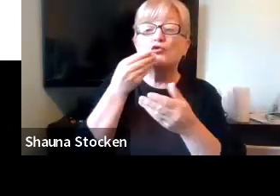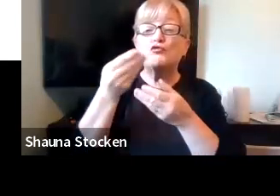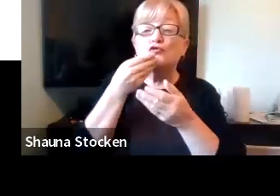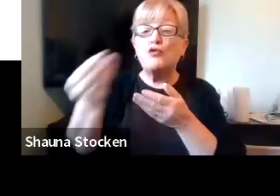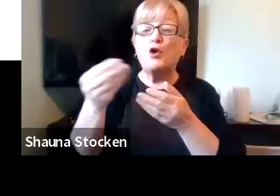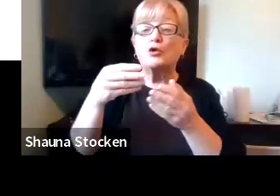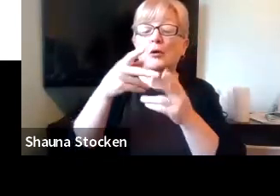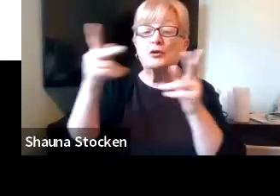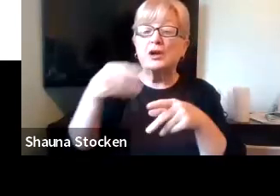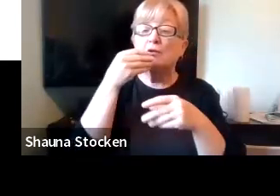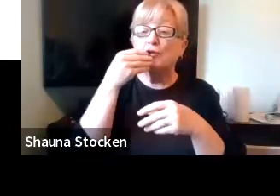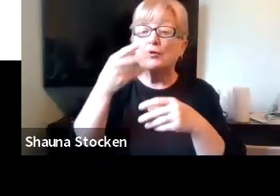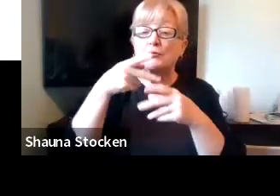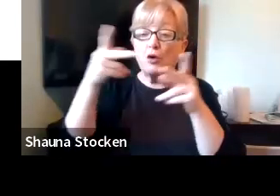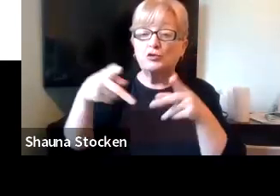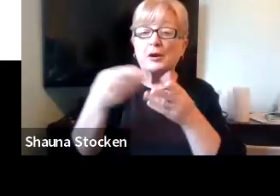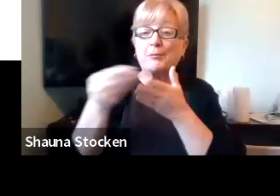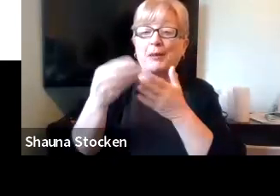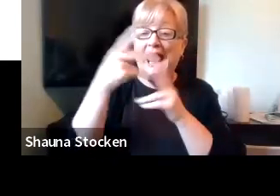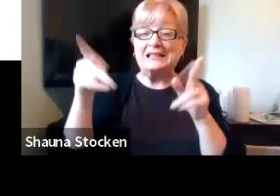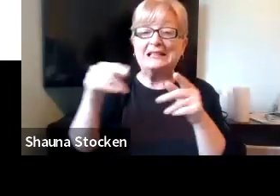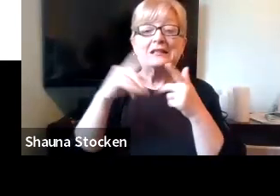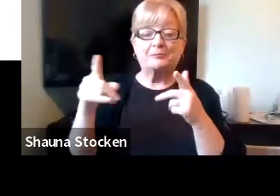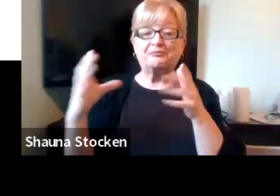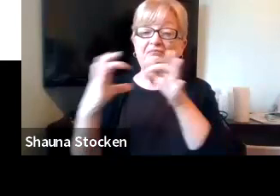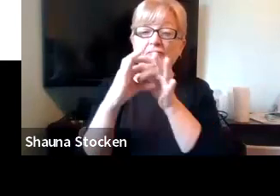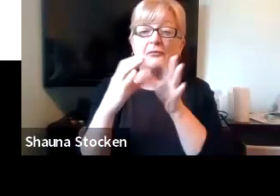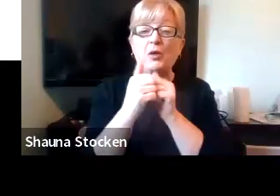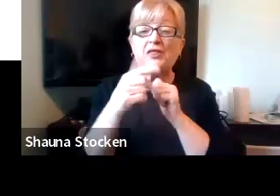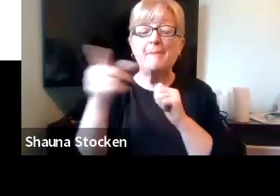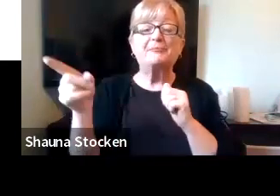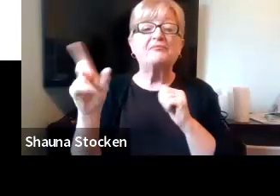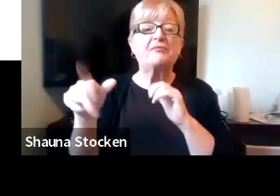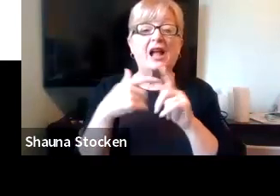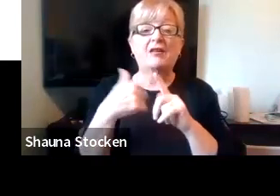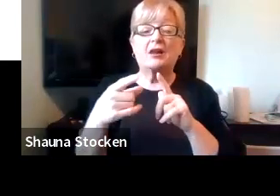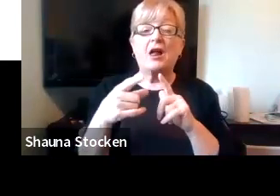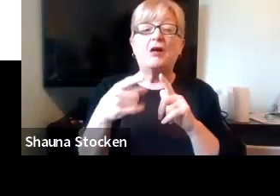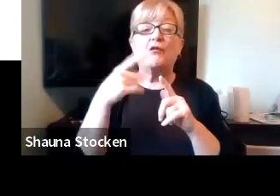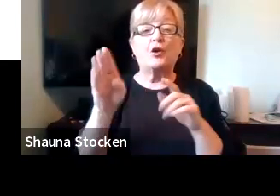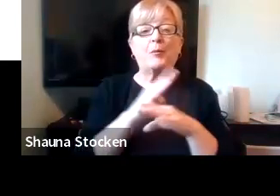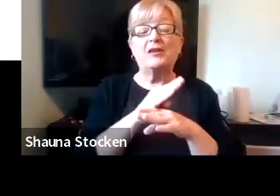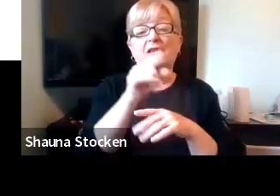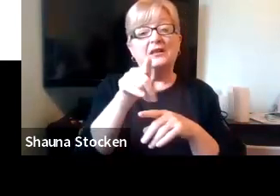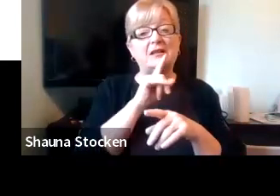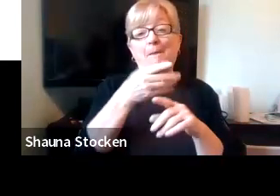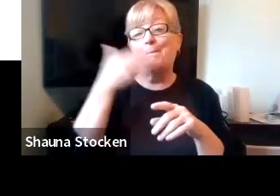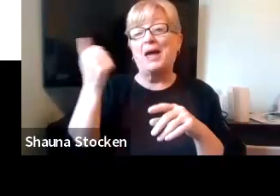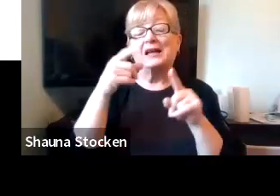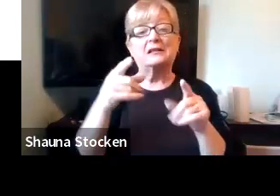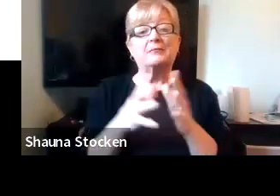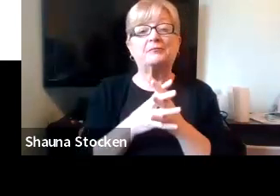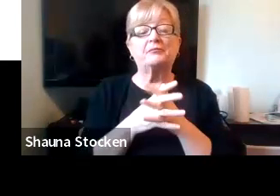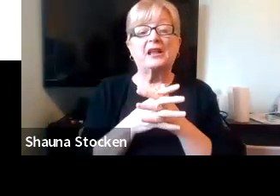oven has actually made me like cooking again. As someone who's super busy, it's a huge game changer. Replay. Okay, so that was just a